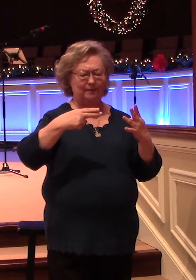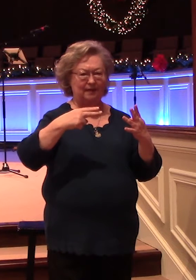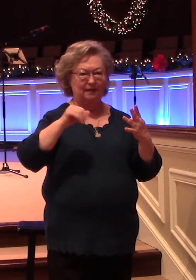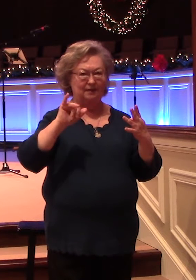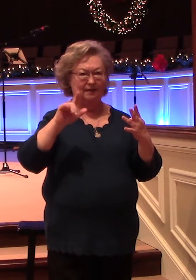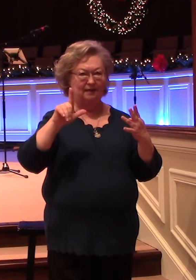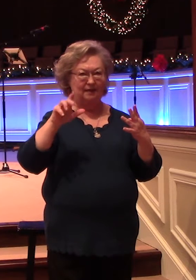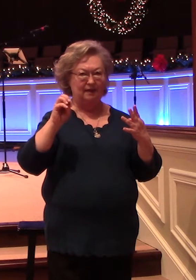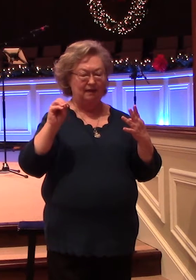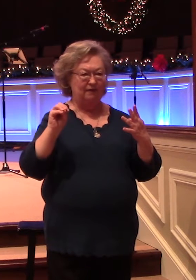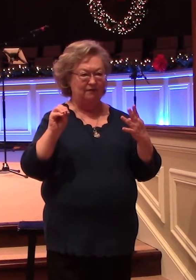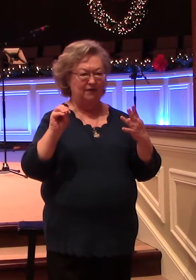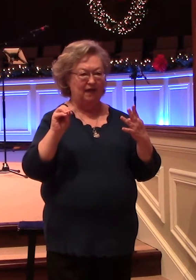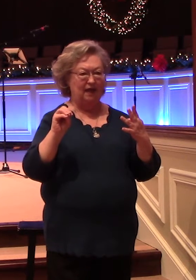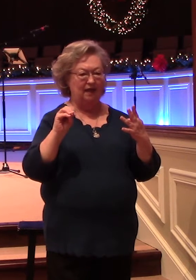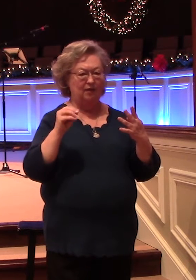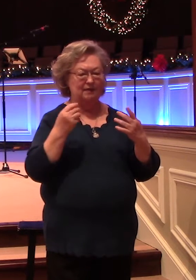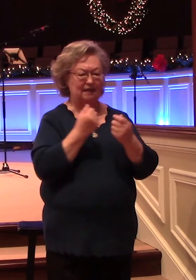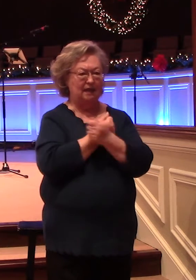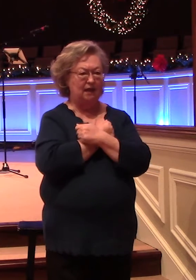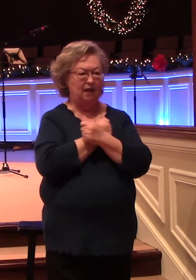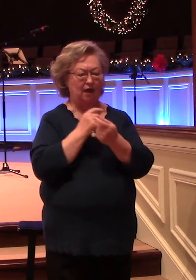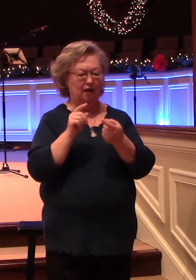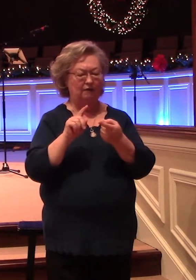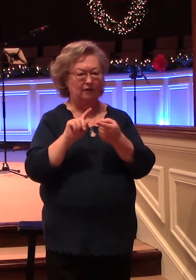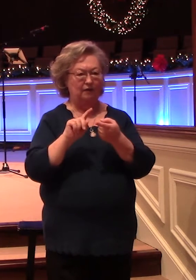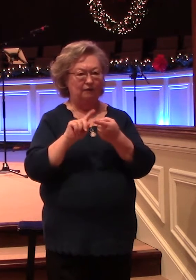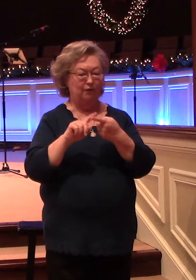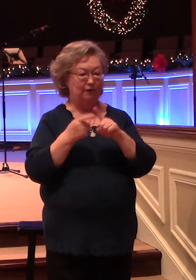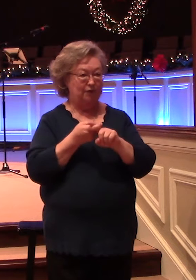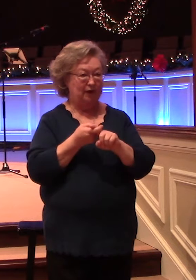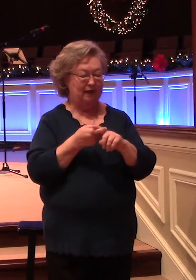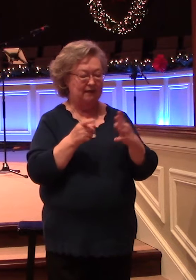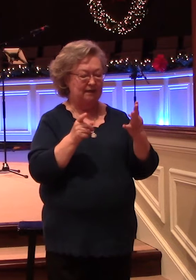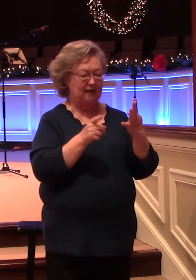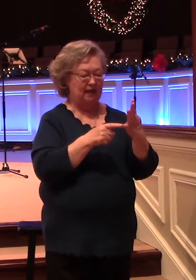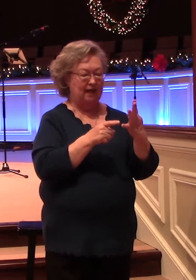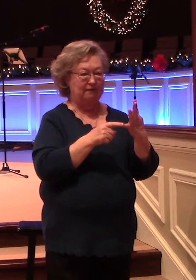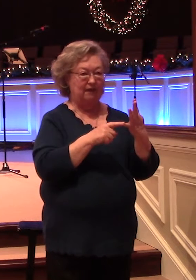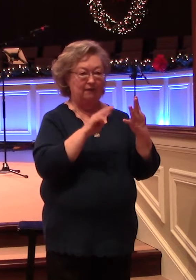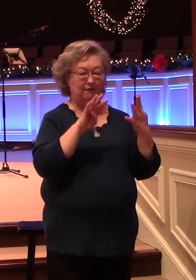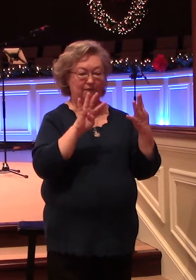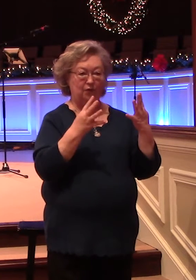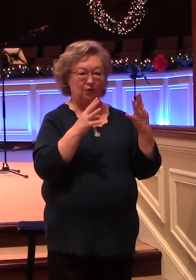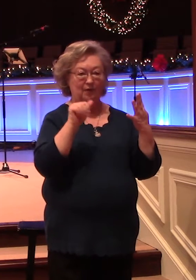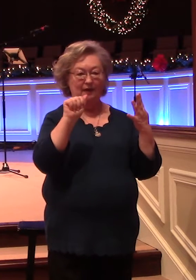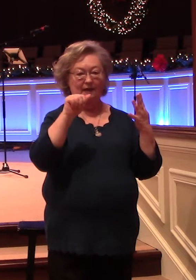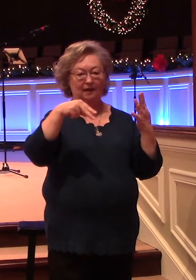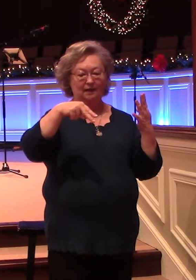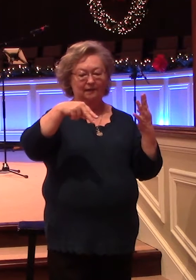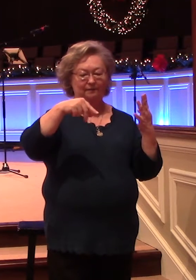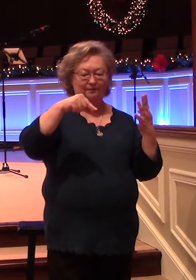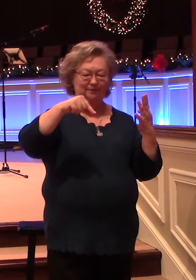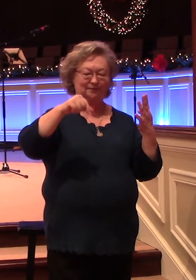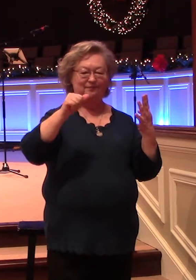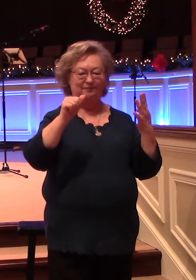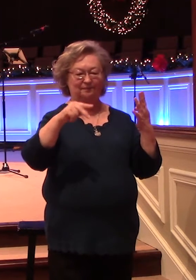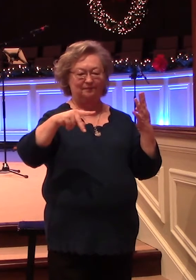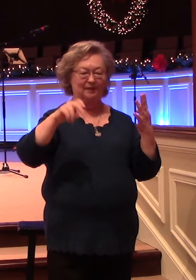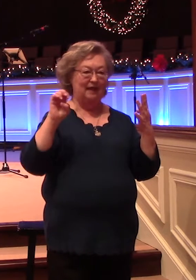that kind of wanting sort of love. And then finally, the fourth love is agape. It was very infrequently used in the first